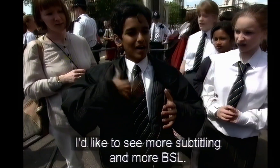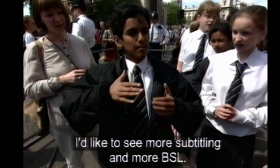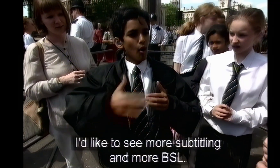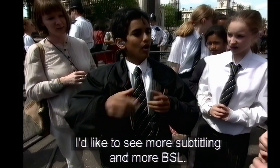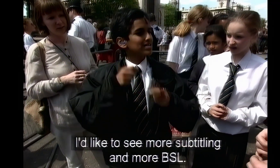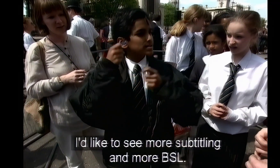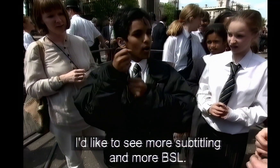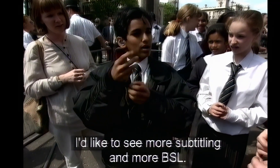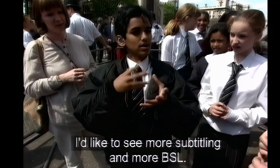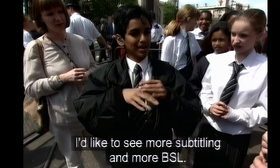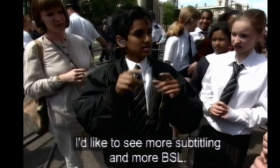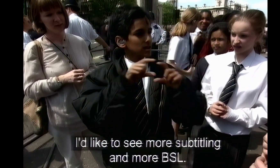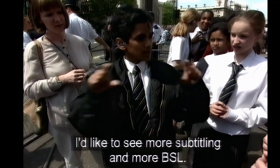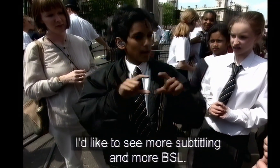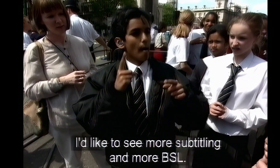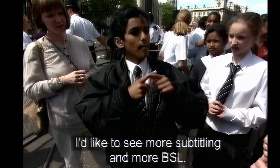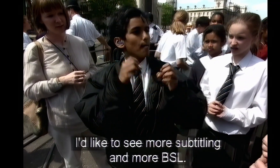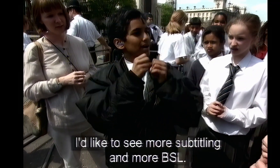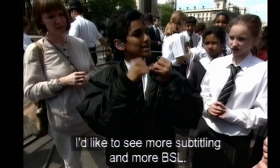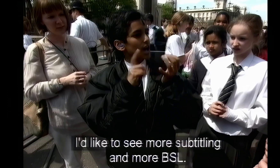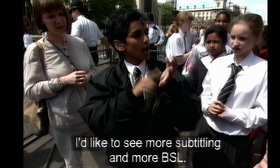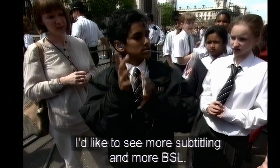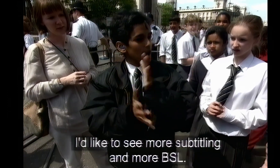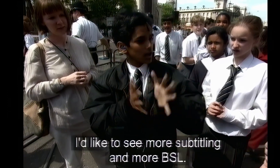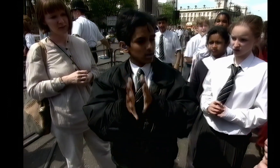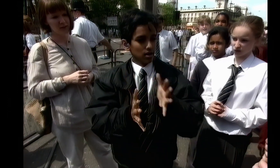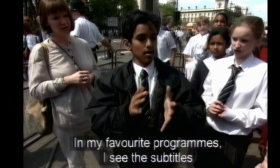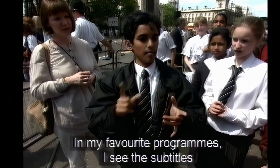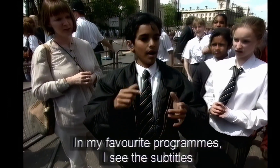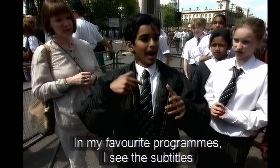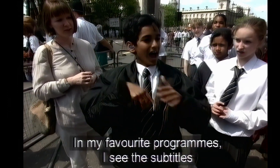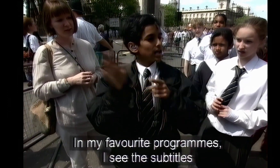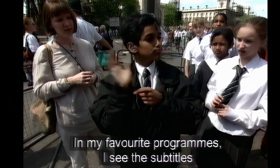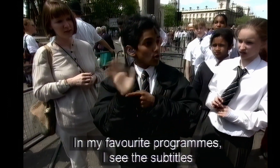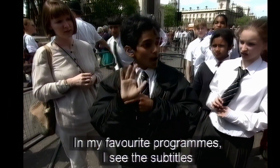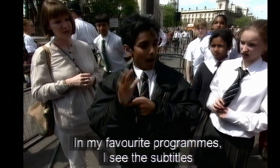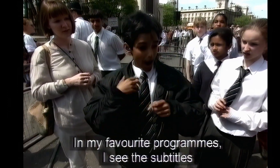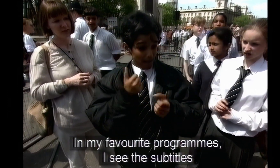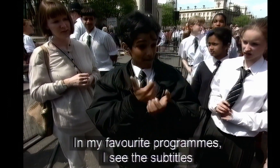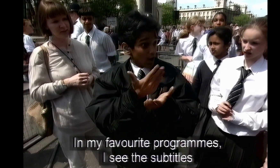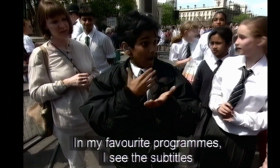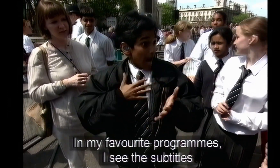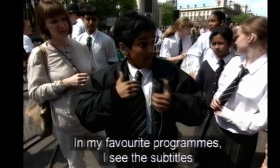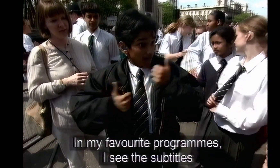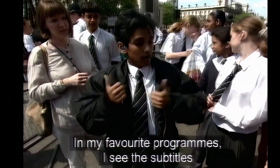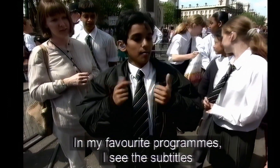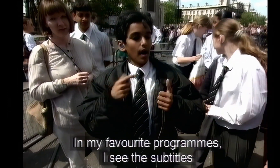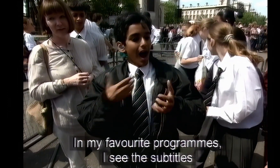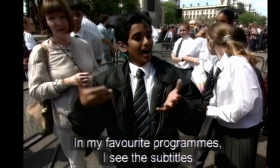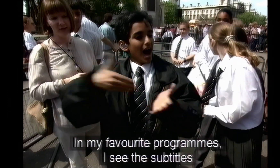access. I'd like to see more subtitling, and I'd like to see more BSL sign language. In the programmes that I